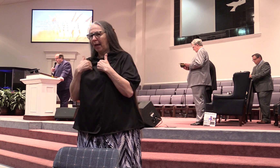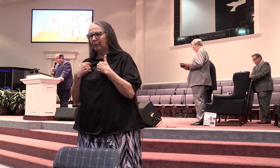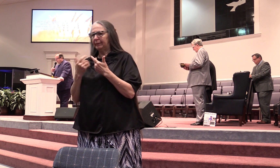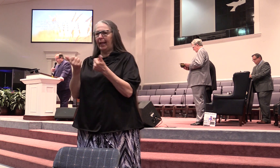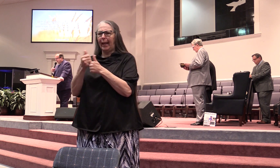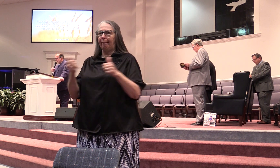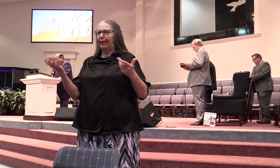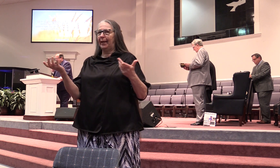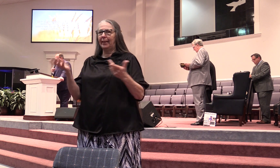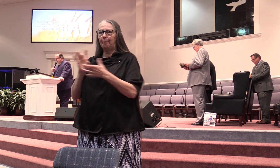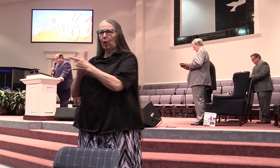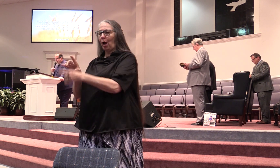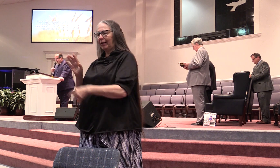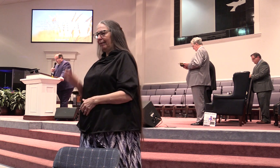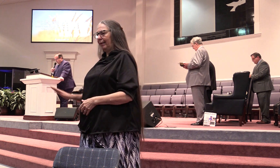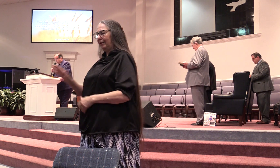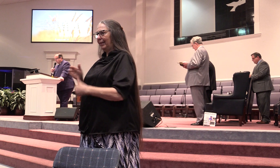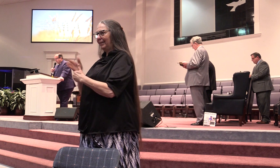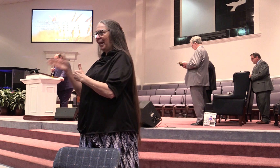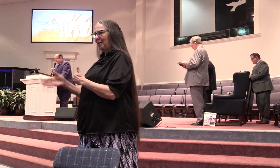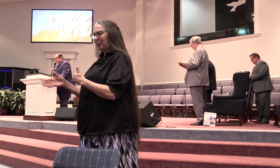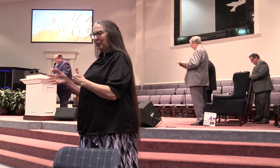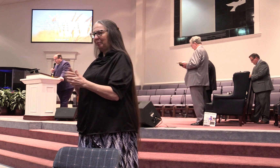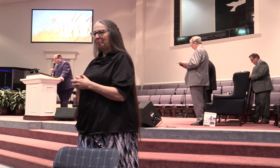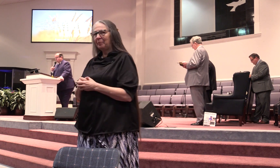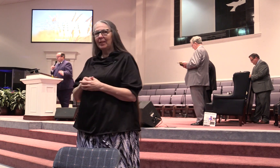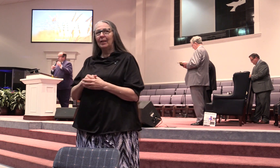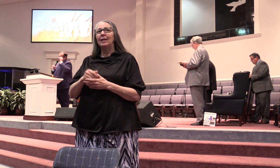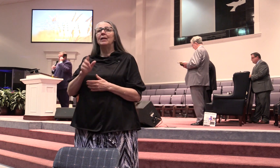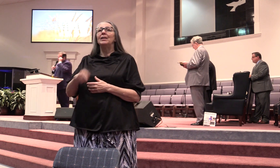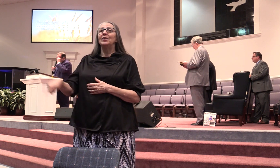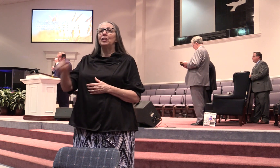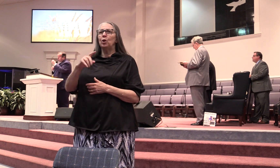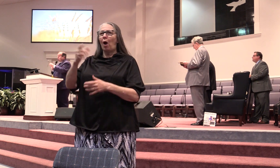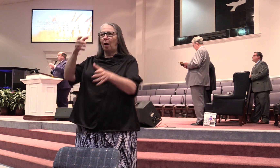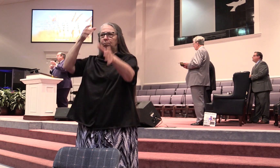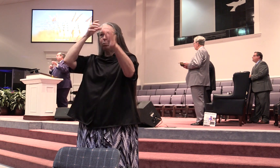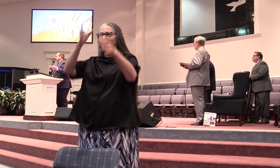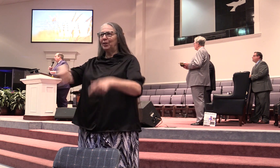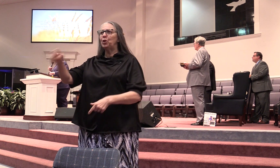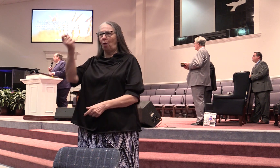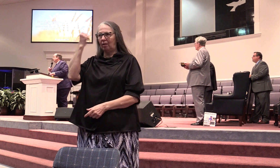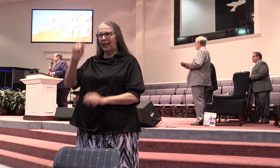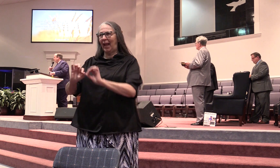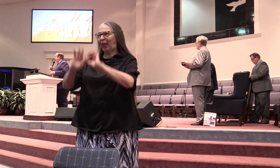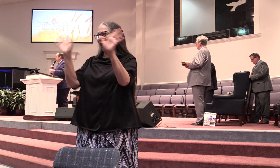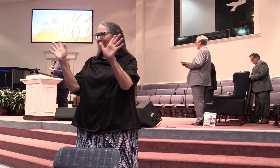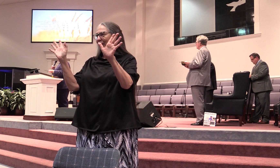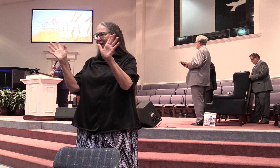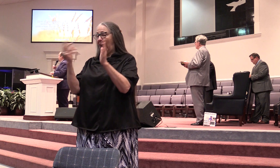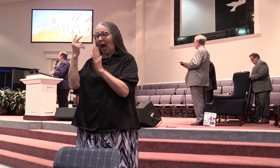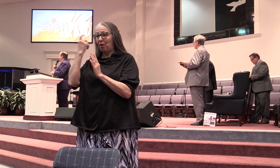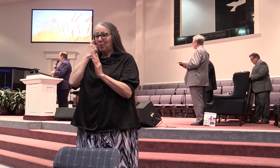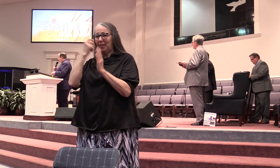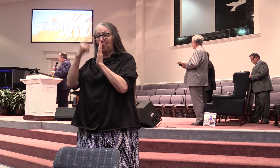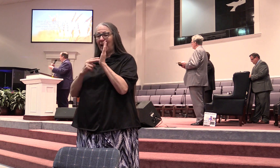nor anything that is thy neighbor's. And because you are such intelligent people, you will readily know that what I've just read